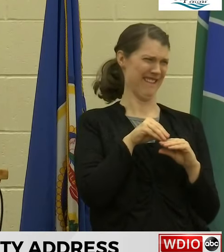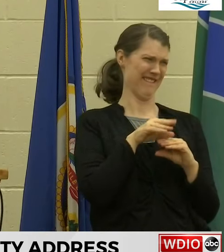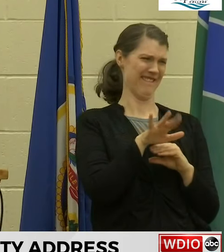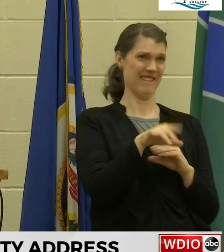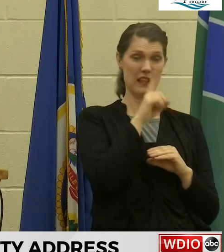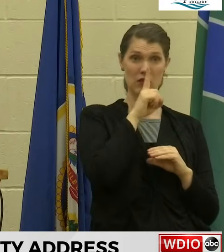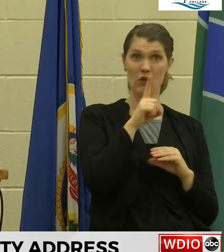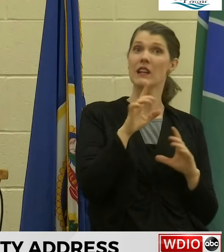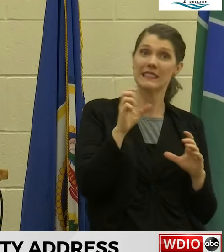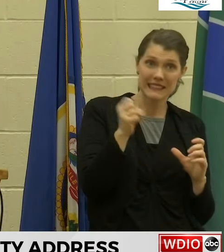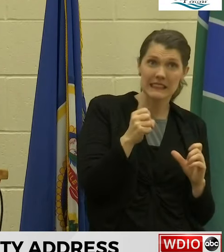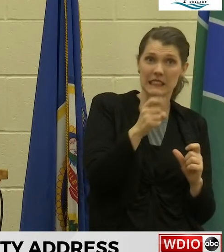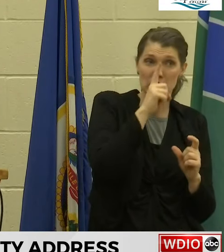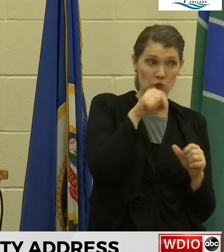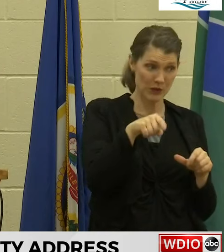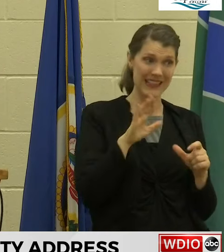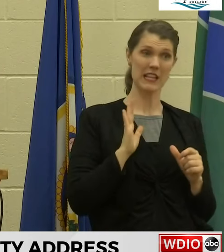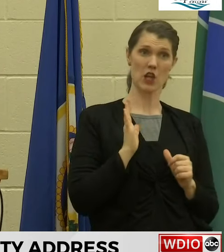our problem.